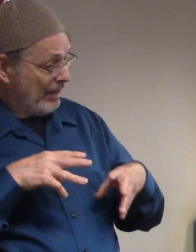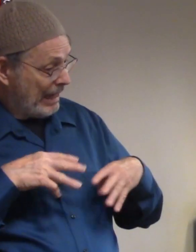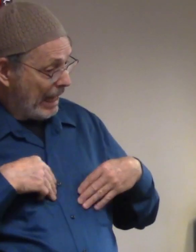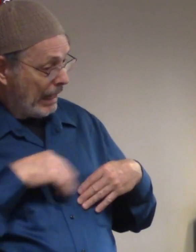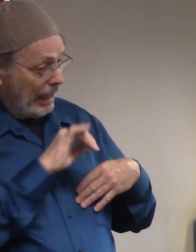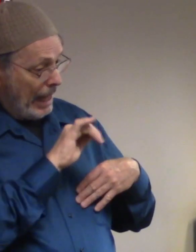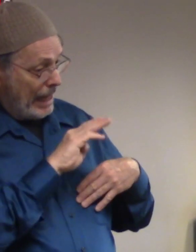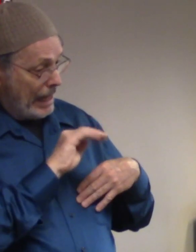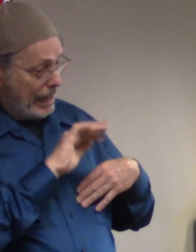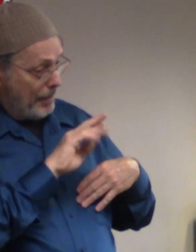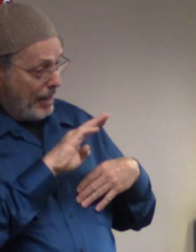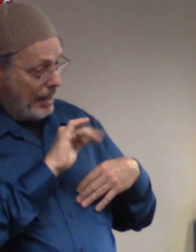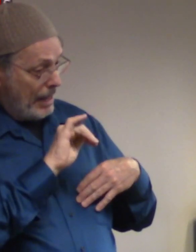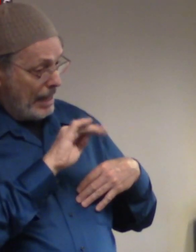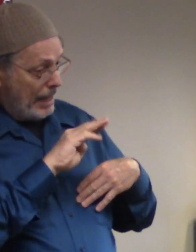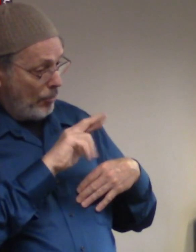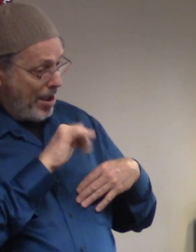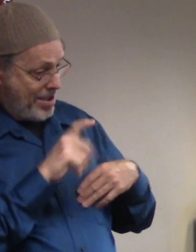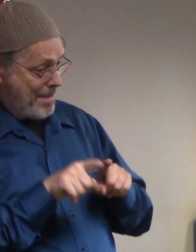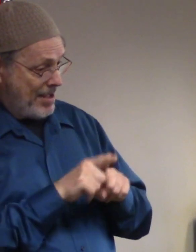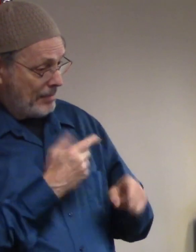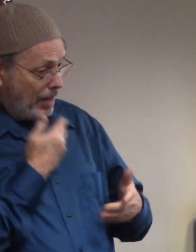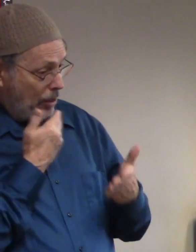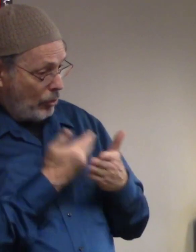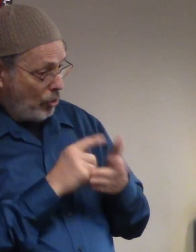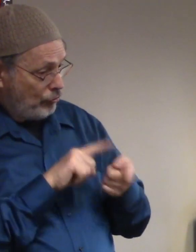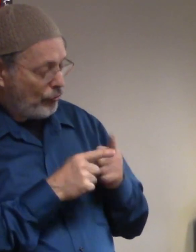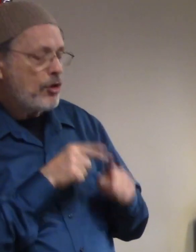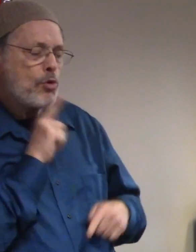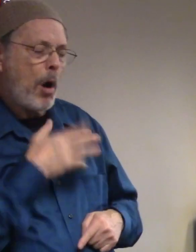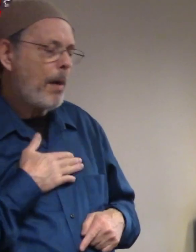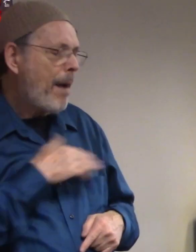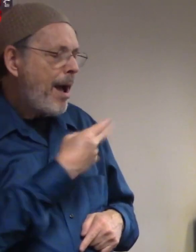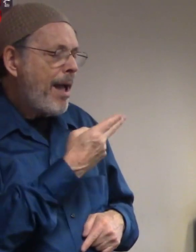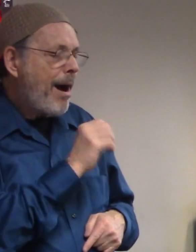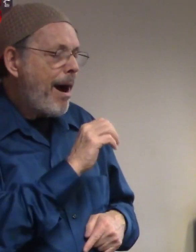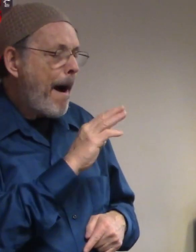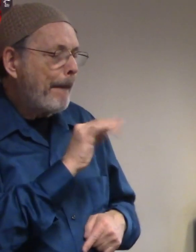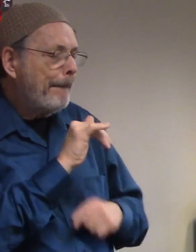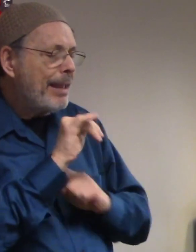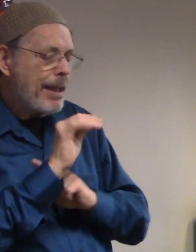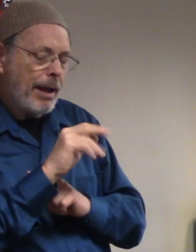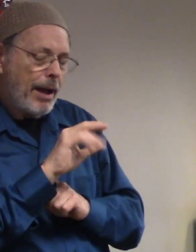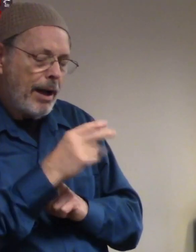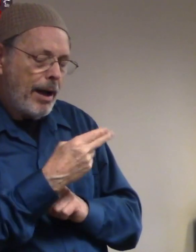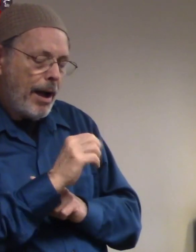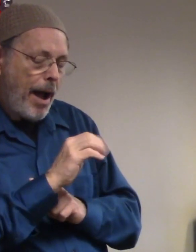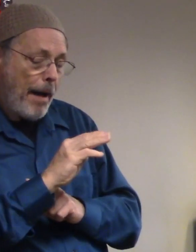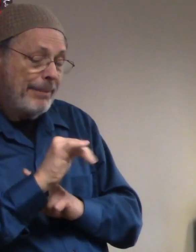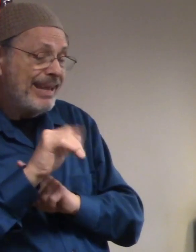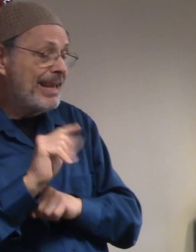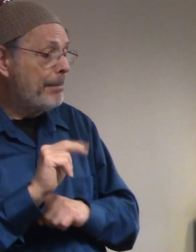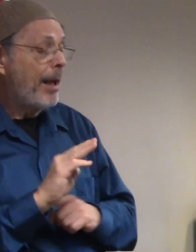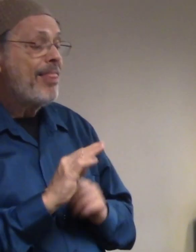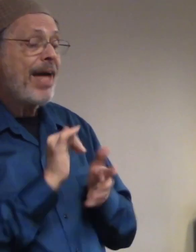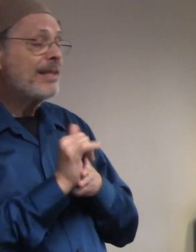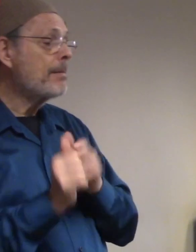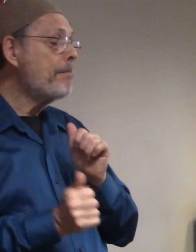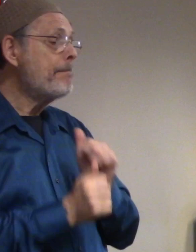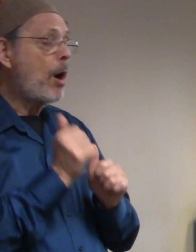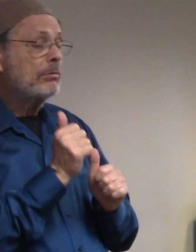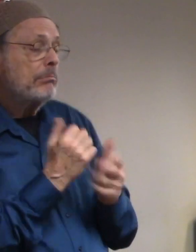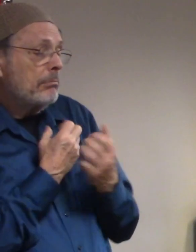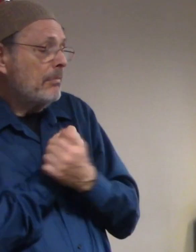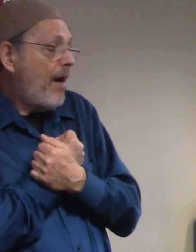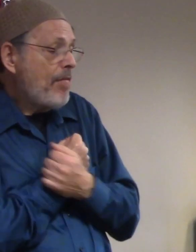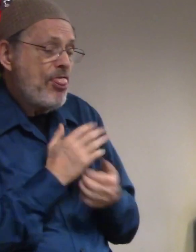friend, you are my beloved, you are my Habib. And the Habib is more beloved to me. The beloved is more noble to me